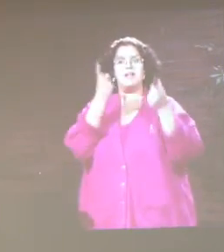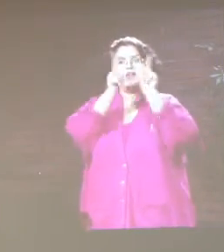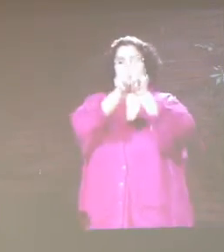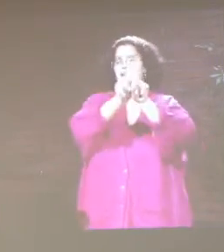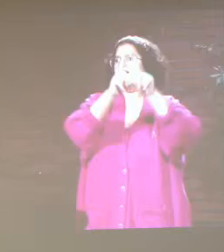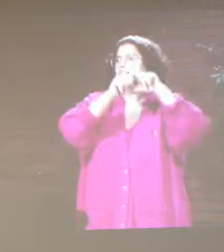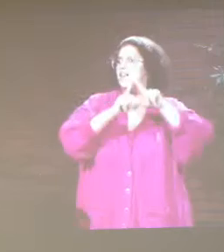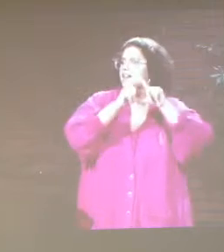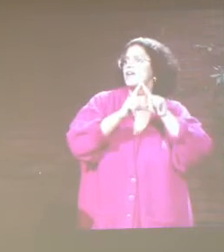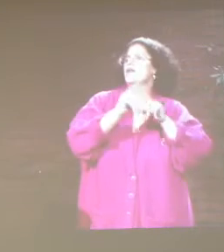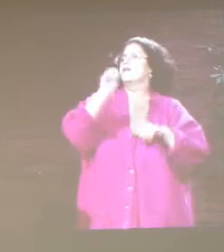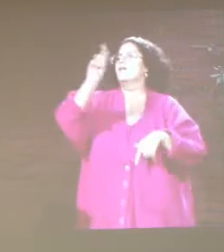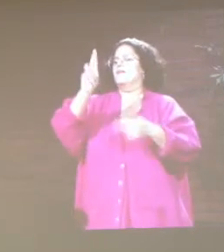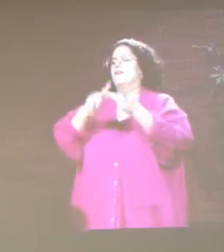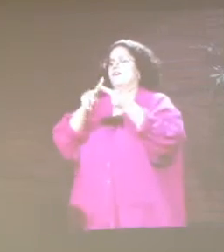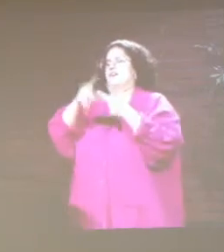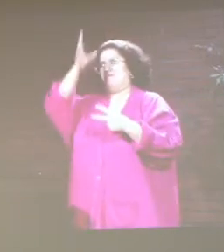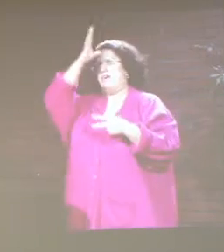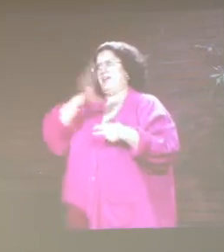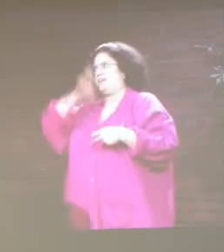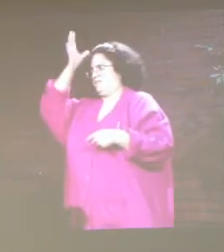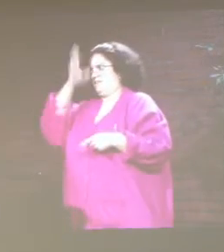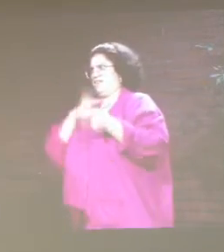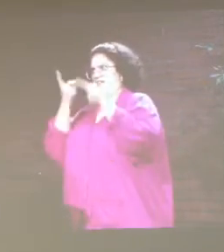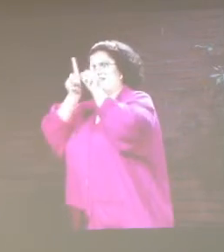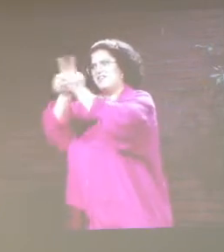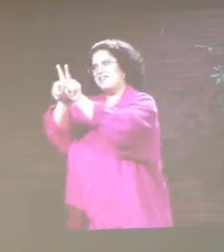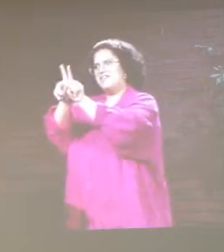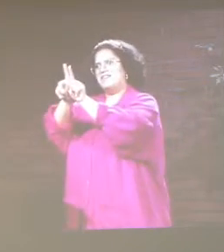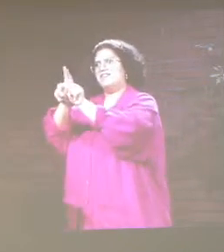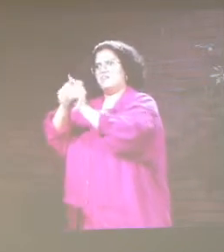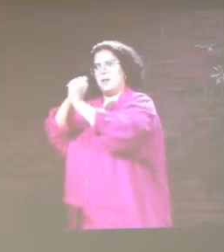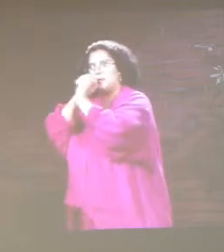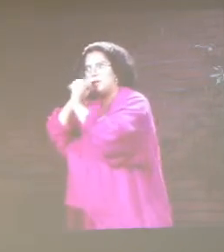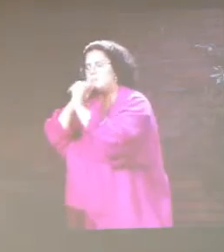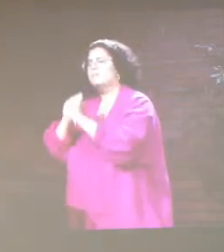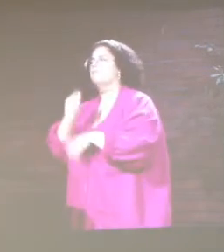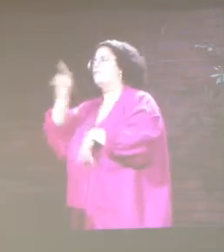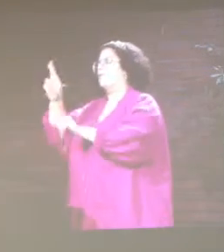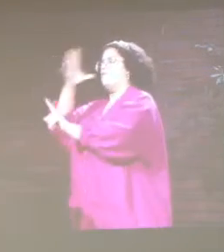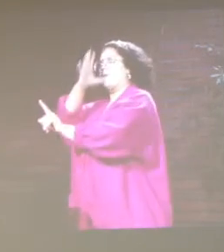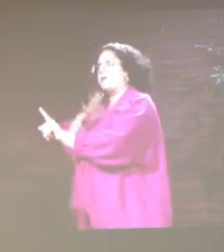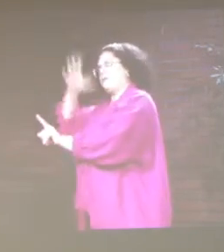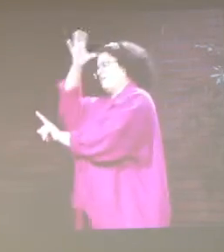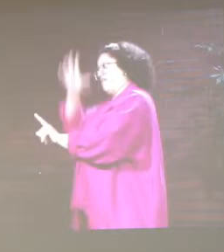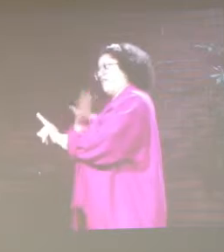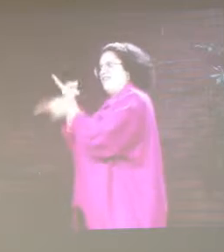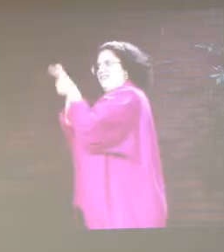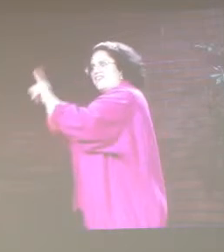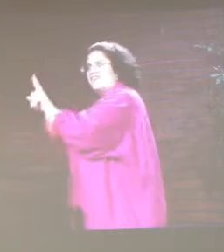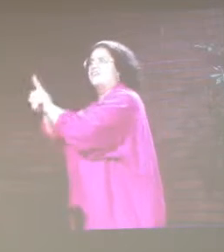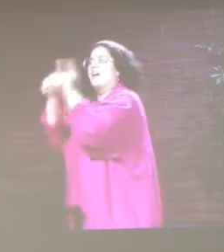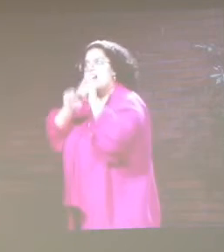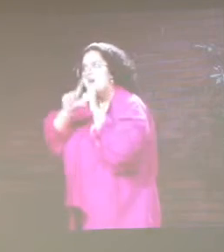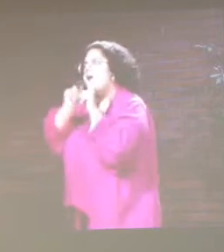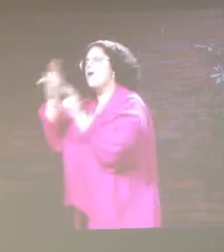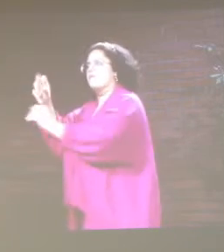It doesn't matter if it's 2 women together or if it's 2 men together giving blowjobs. It could be a man and a